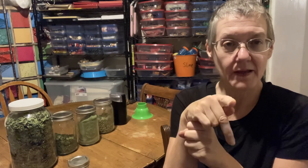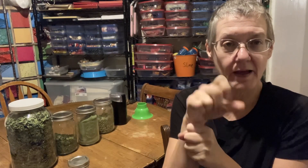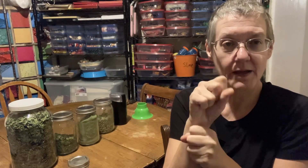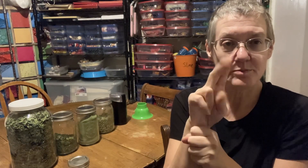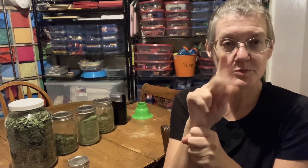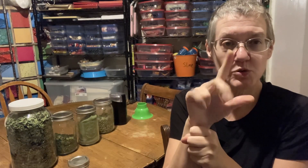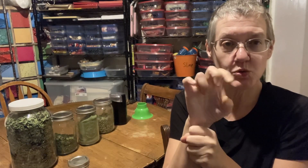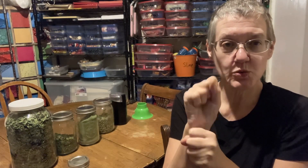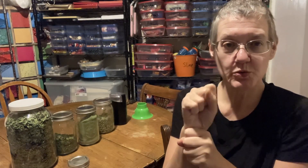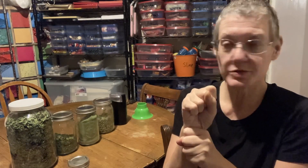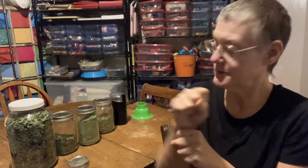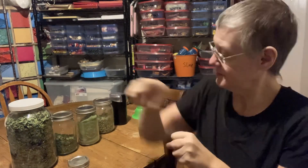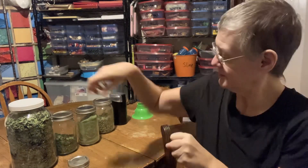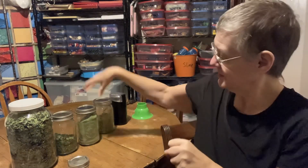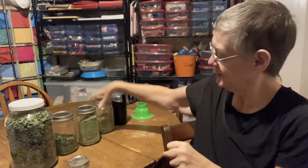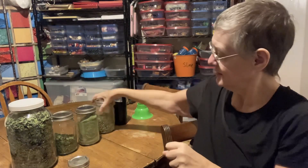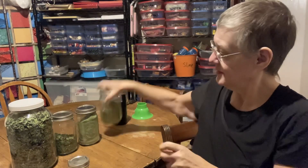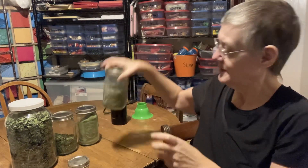After that, I make capsules.